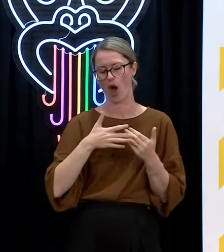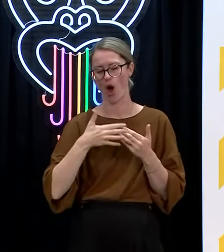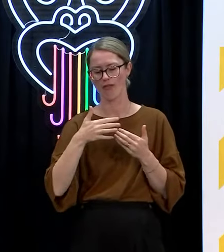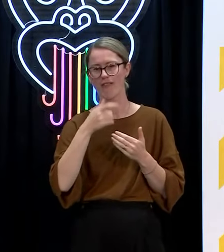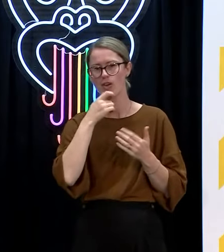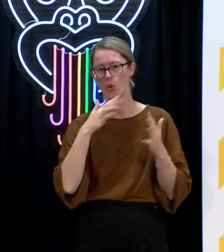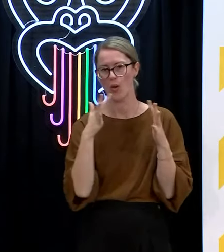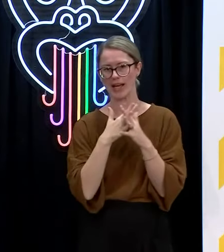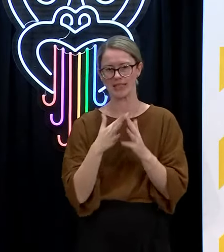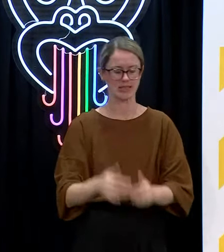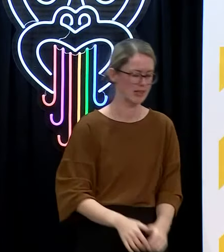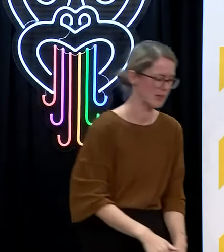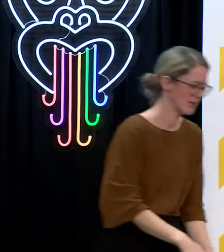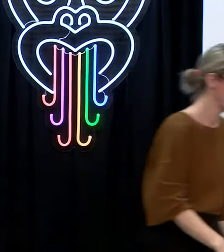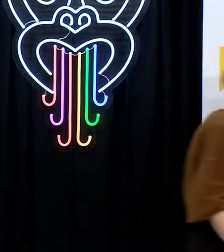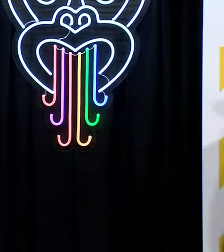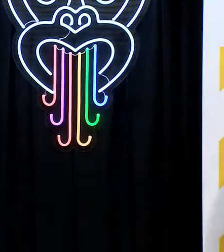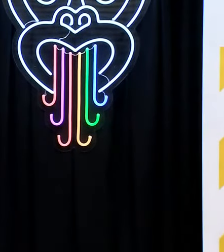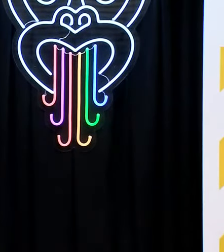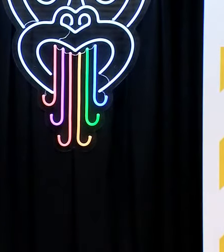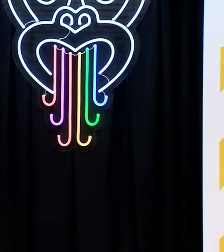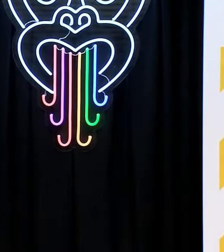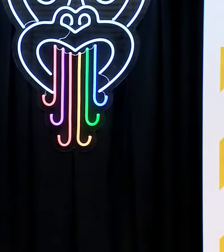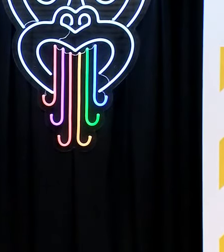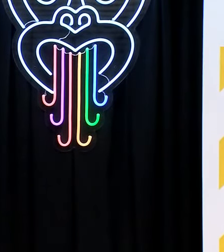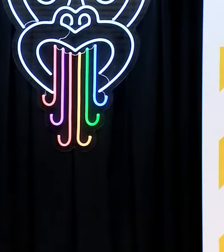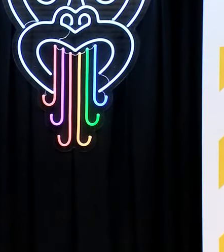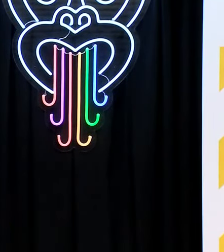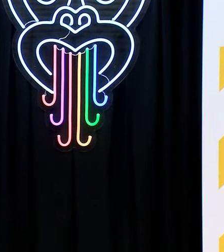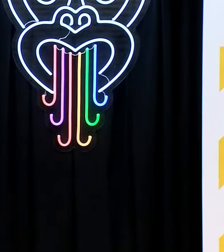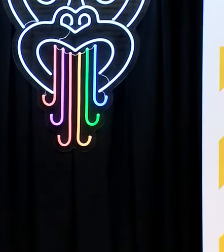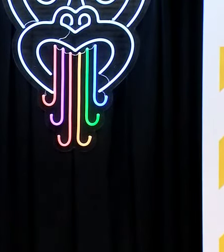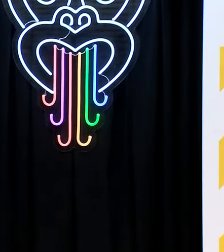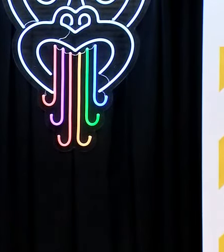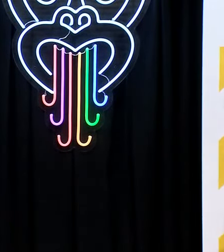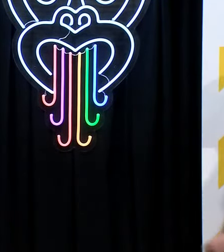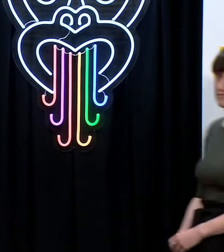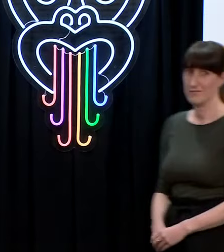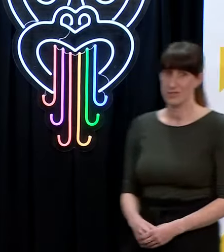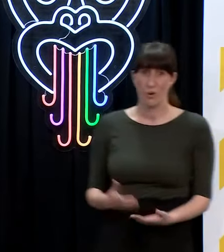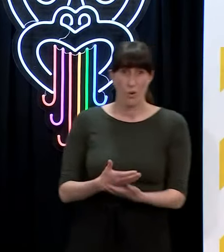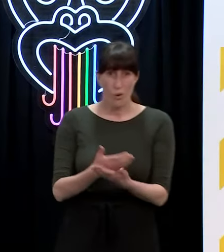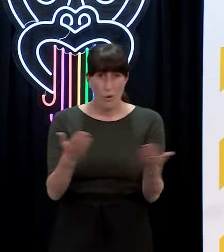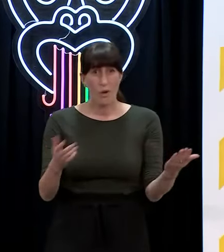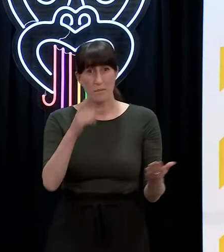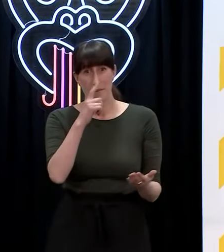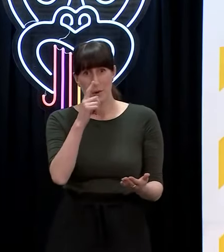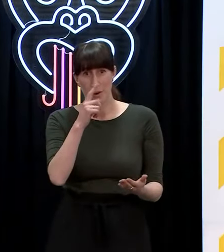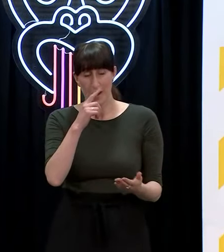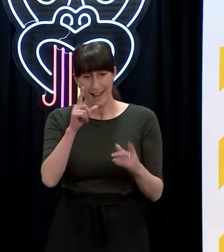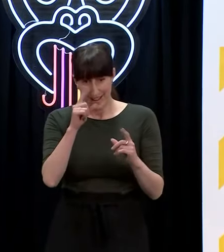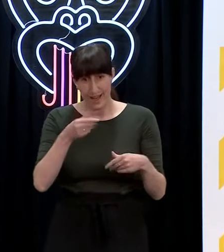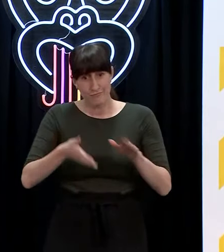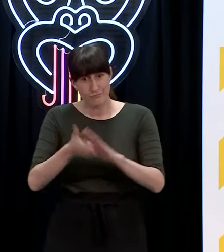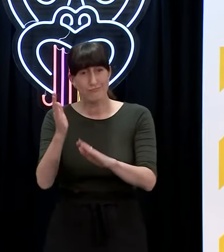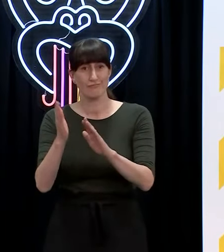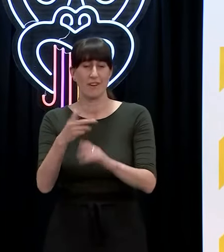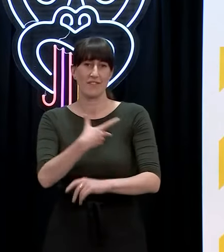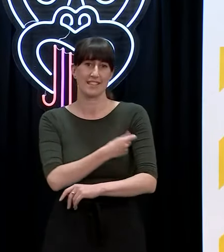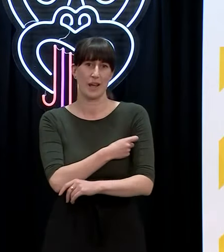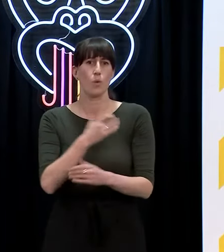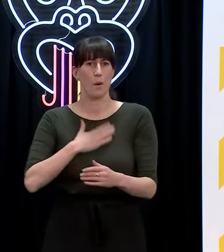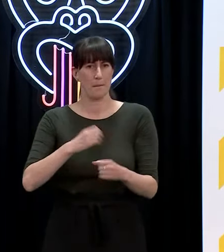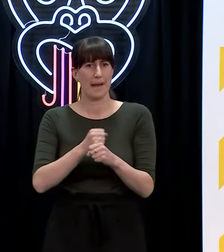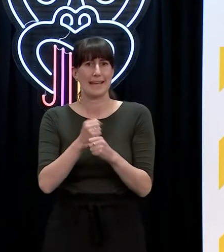coming weeks. So we want to make it as easy as possible for everyone to get vaccinated, and particularly so if you're in